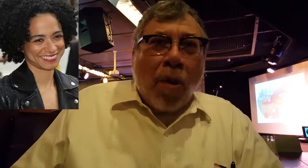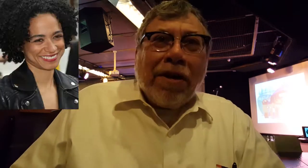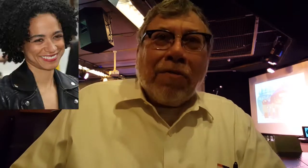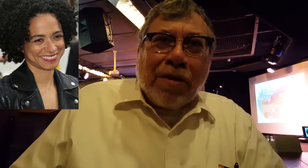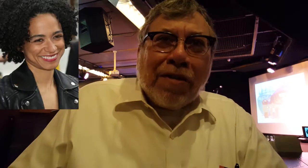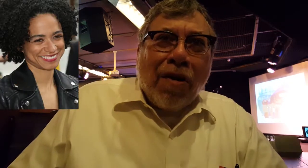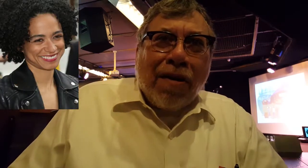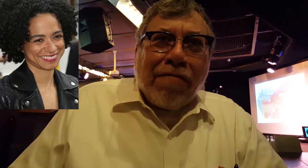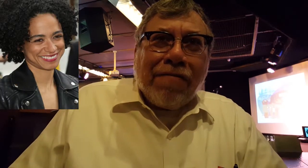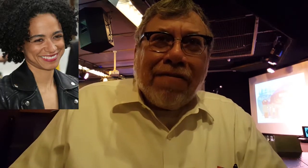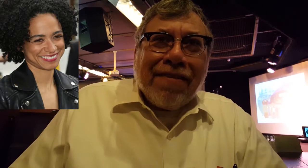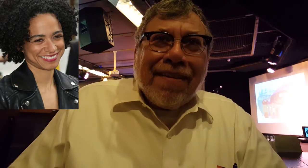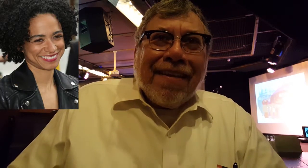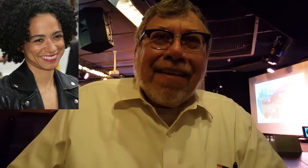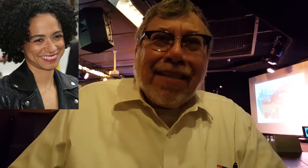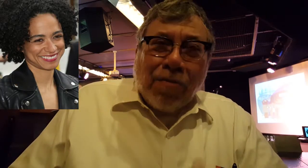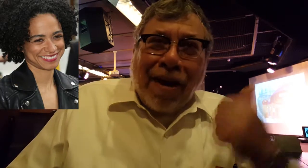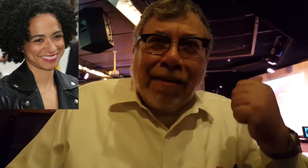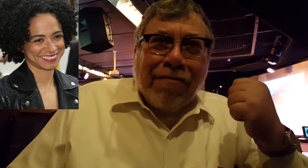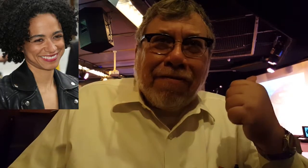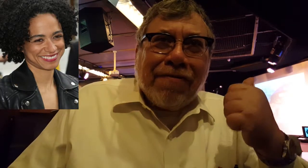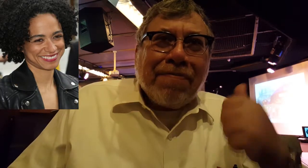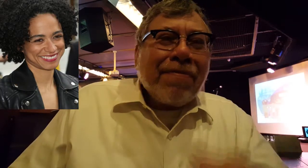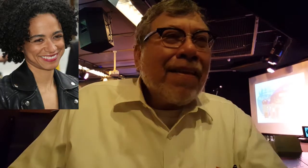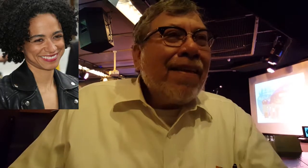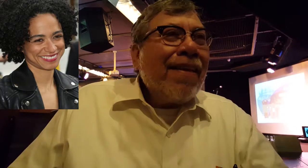Lauren Ridloff, his wife,